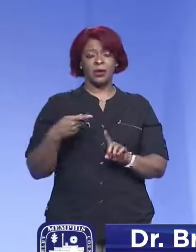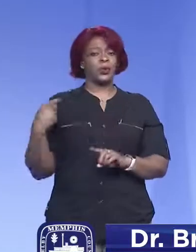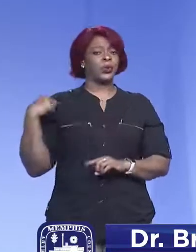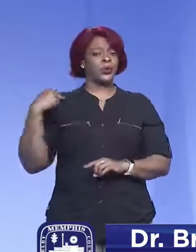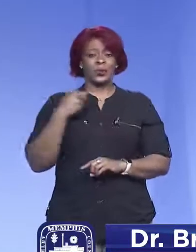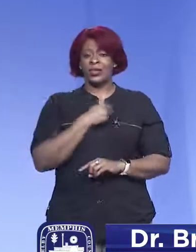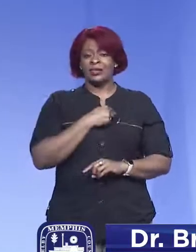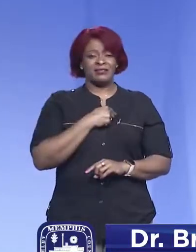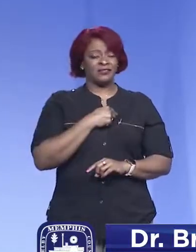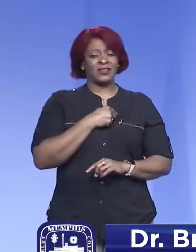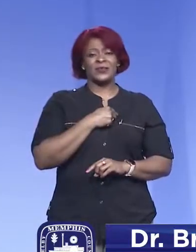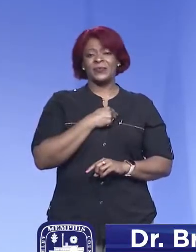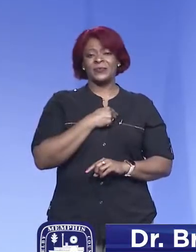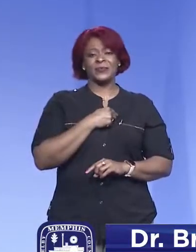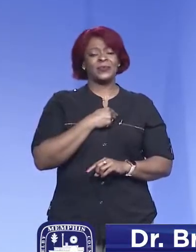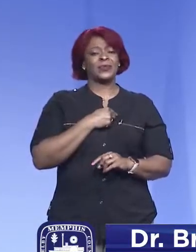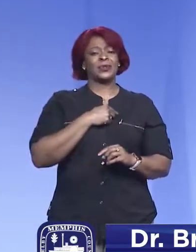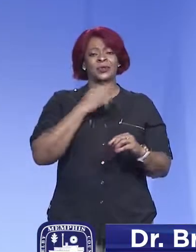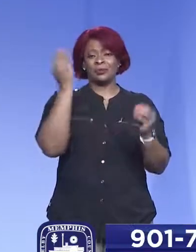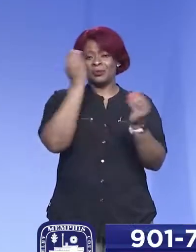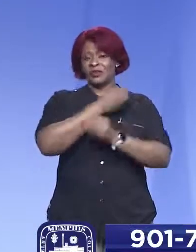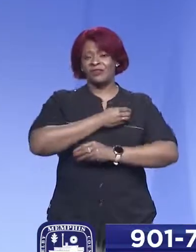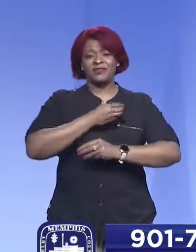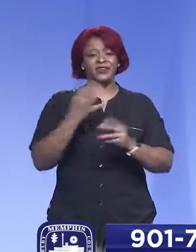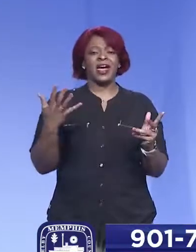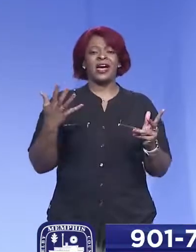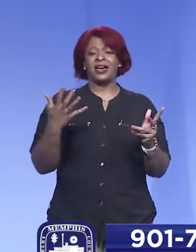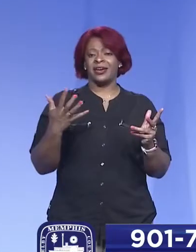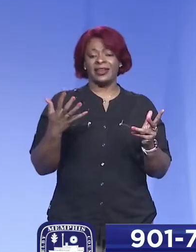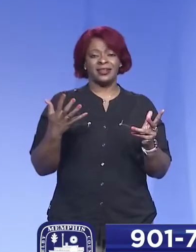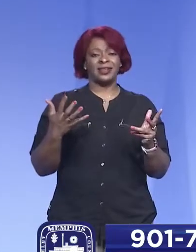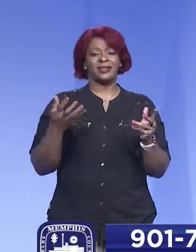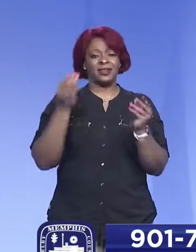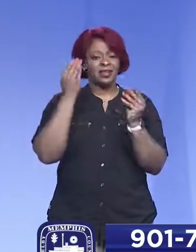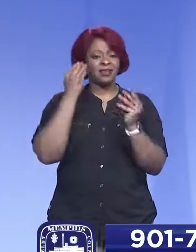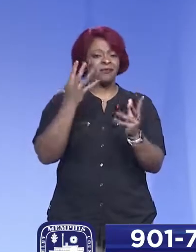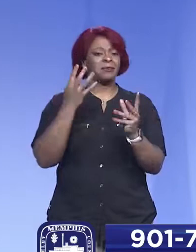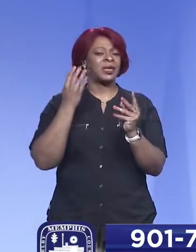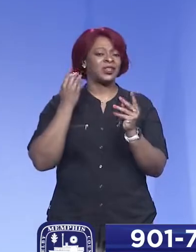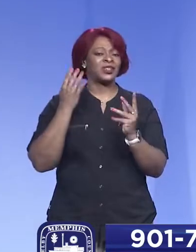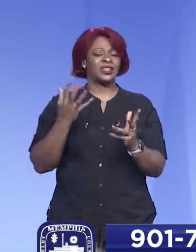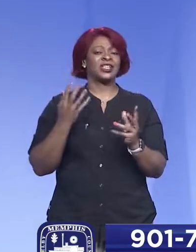have provided you with information